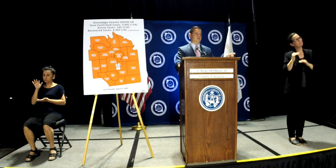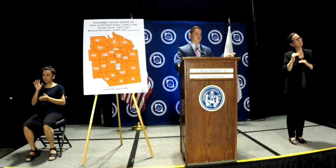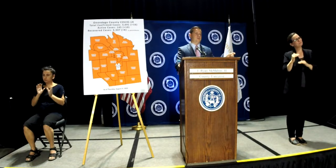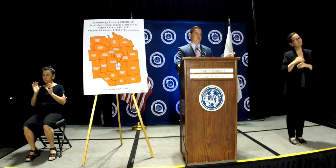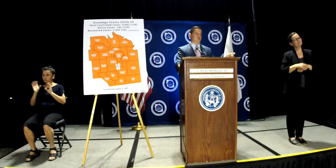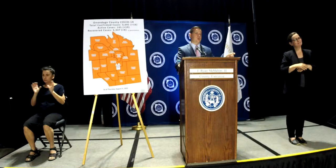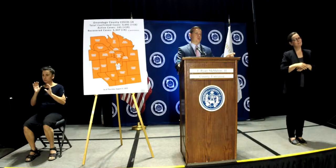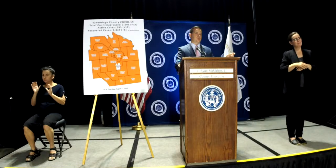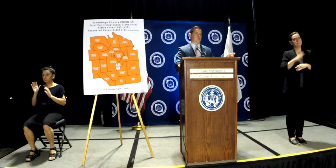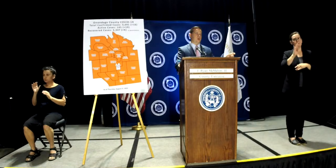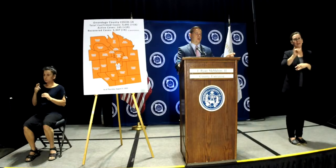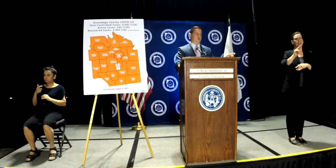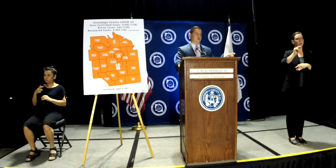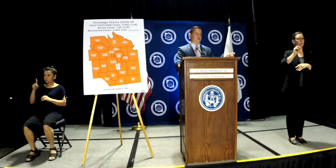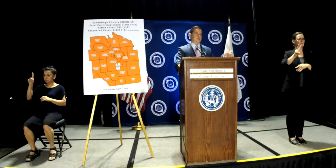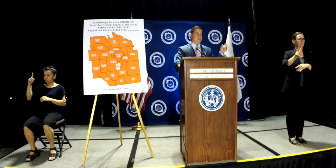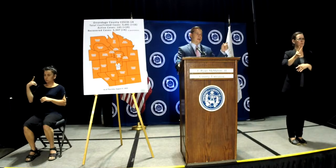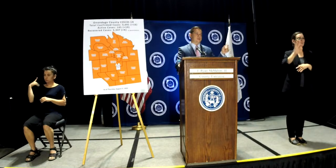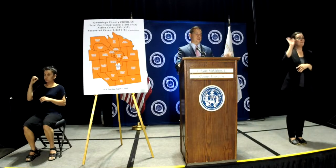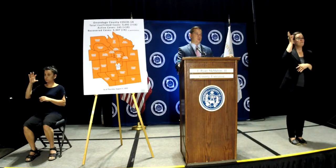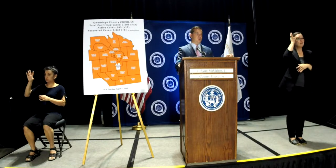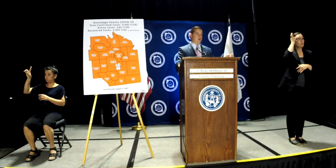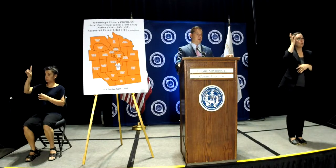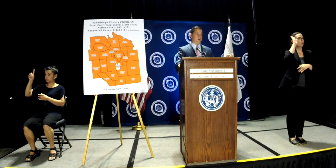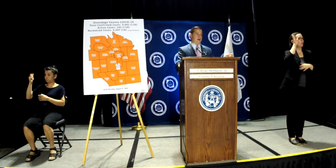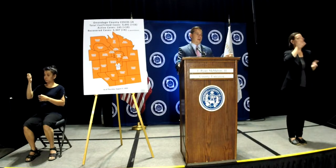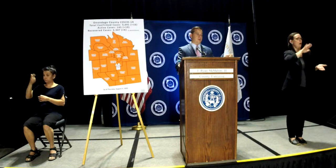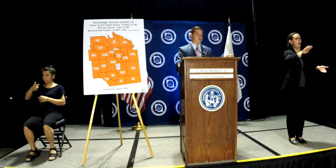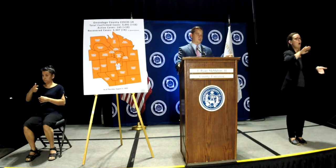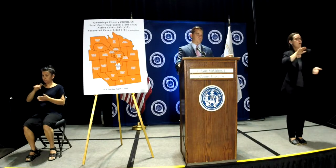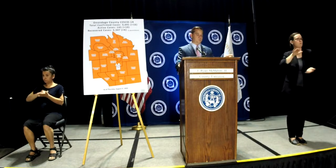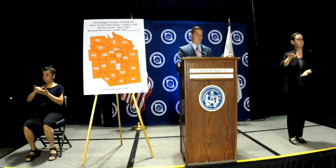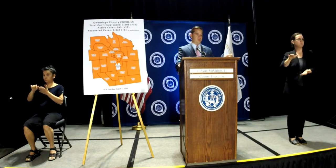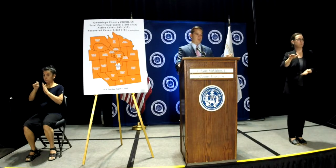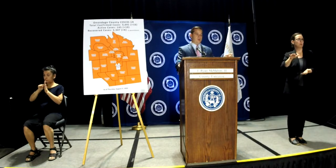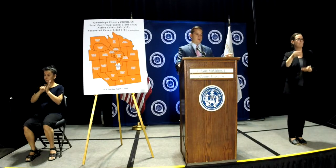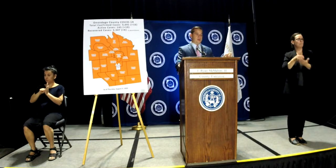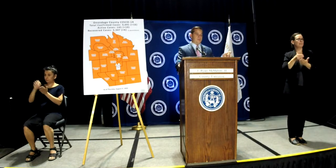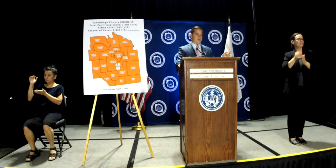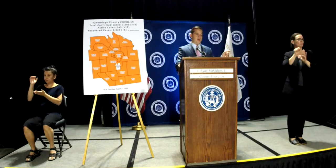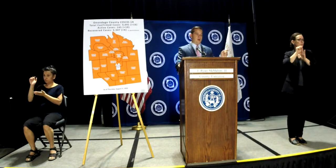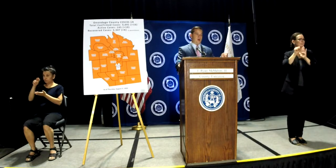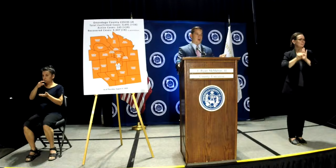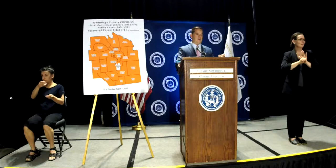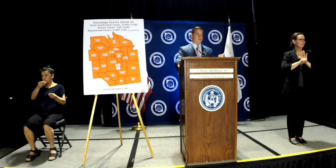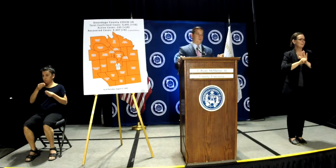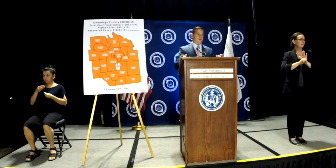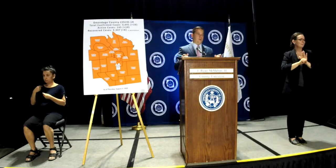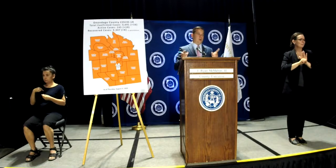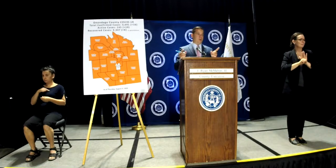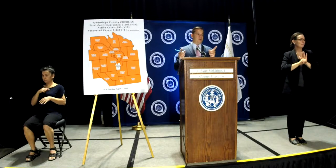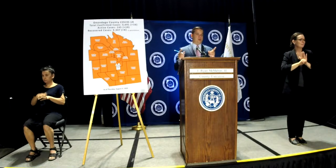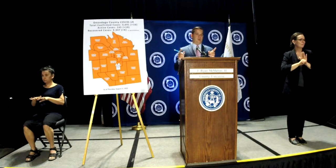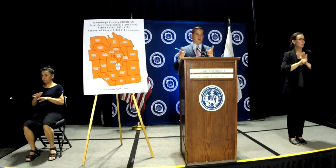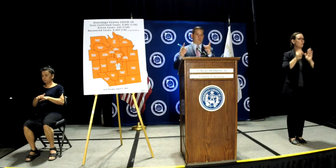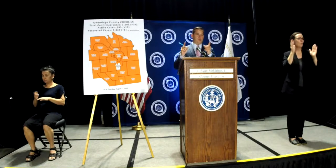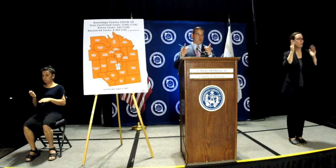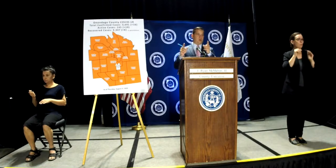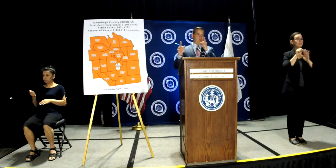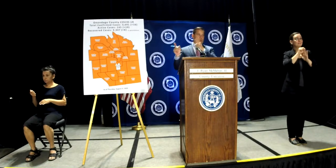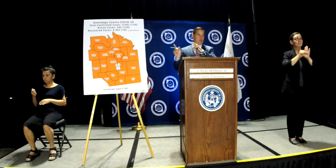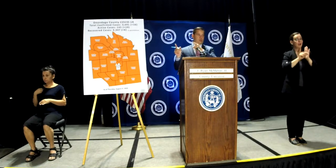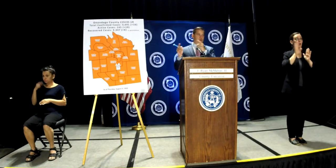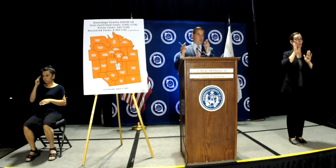cut for 2021 is less than the $20 million? Does that mean our cut for their budget year, which would